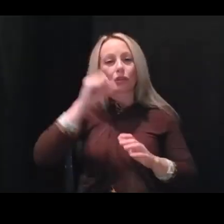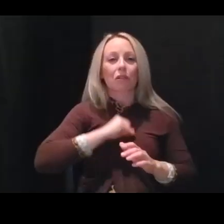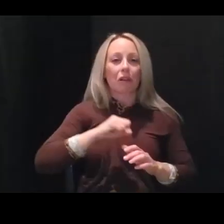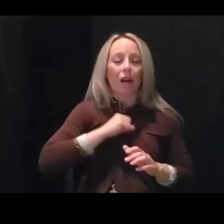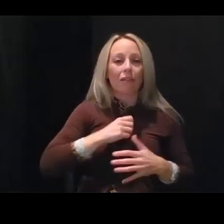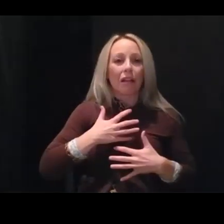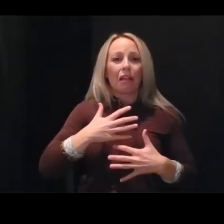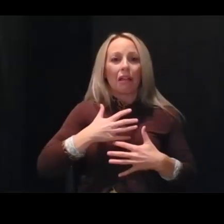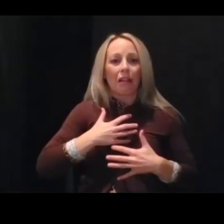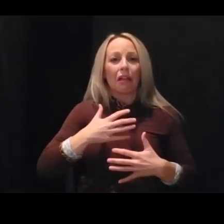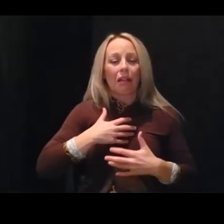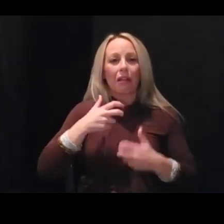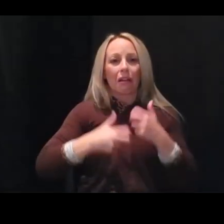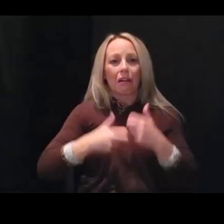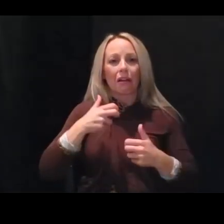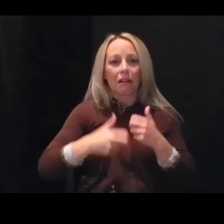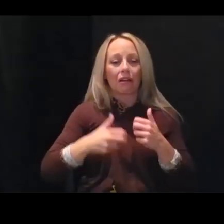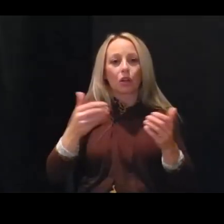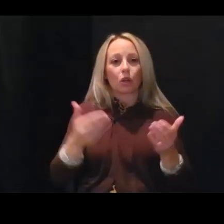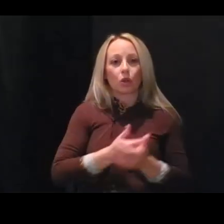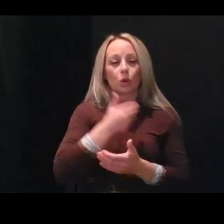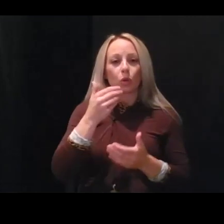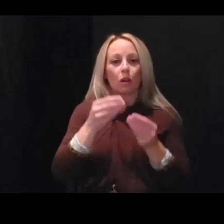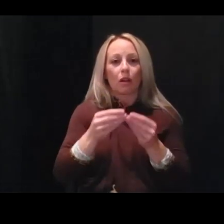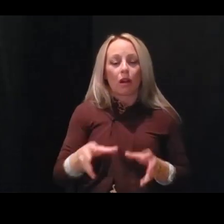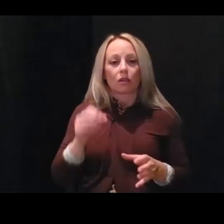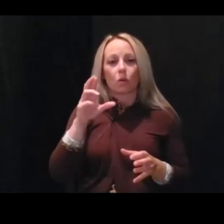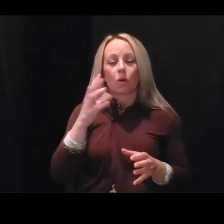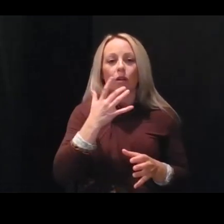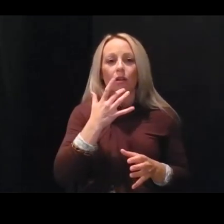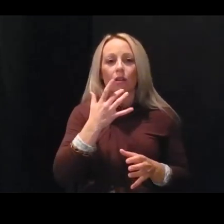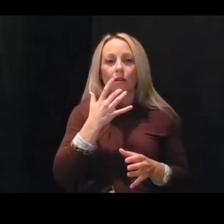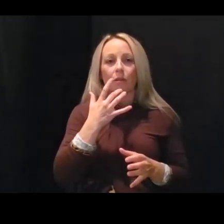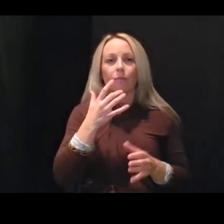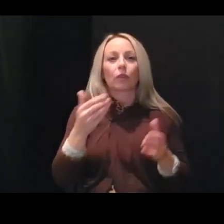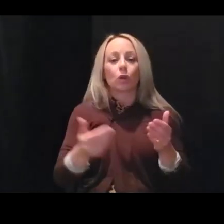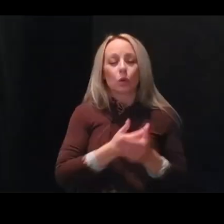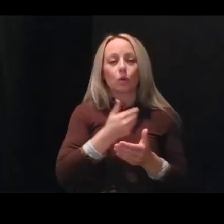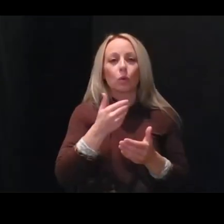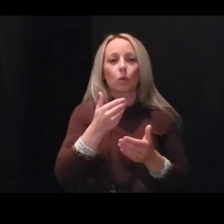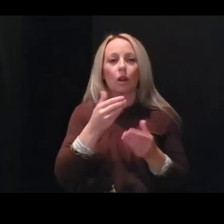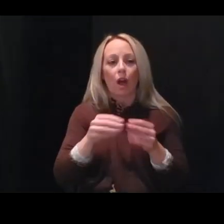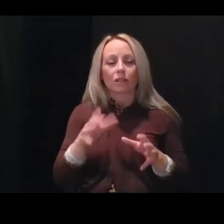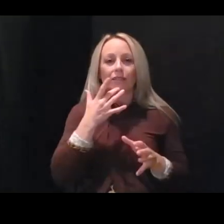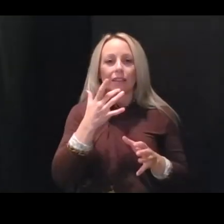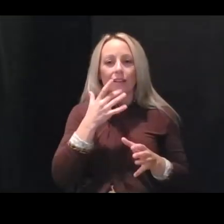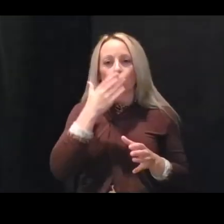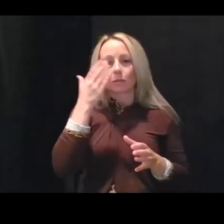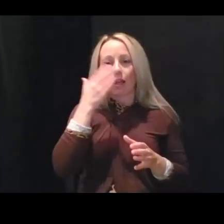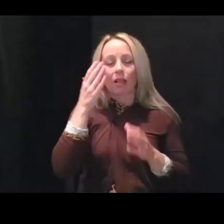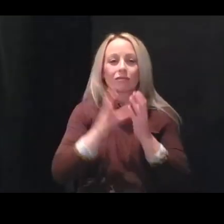breath, trouble breathing, new loss of taste or smell,